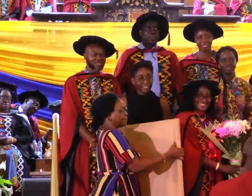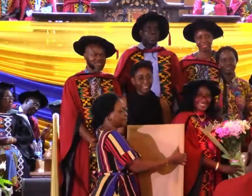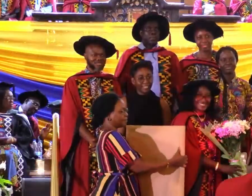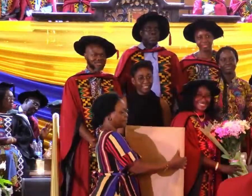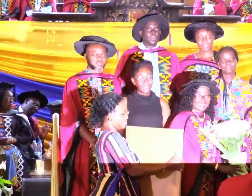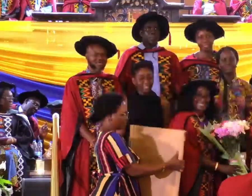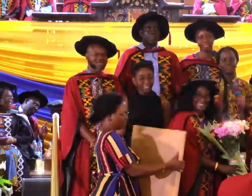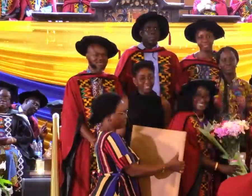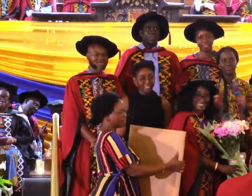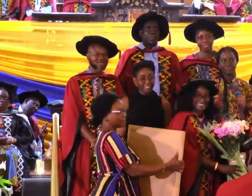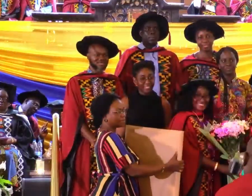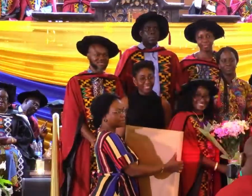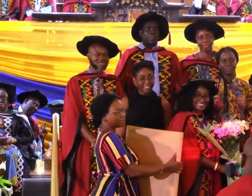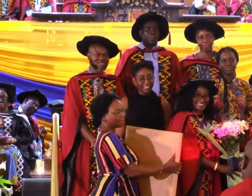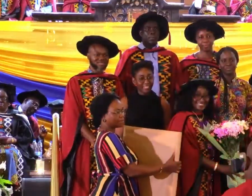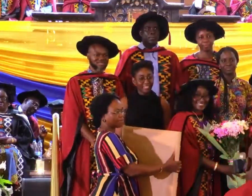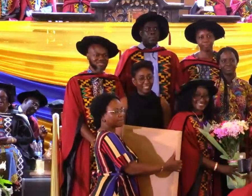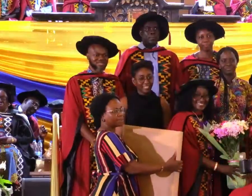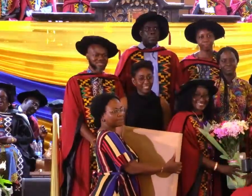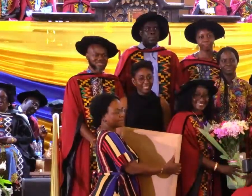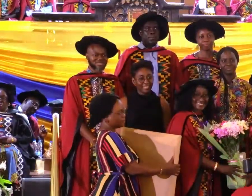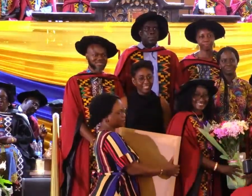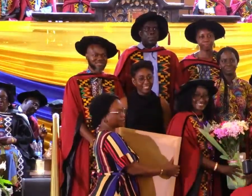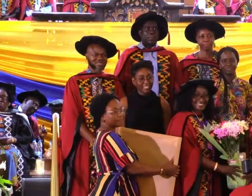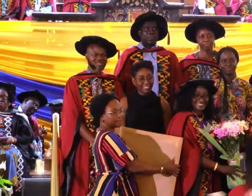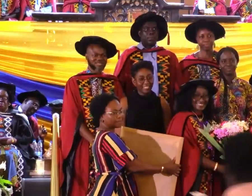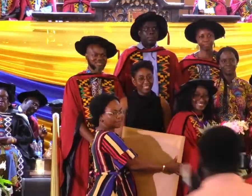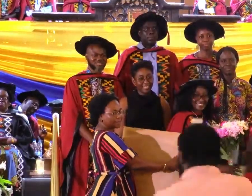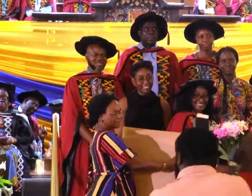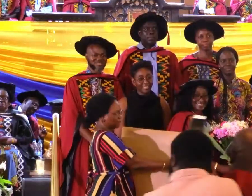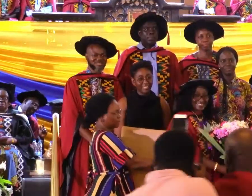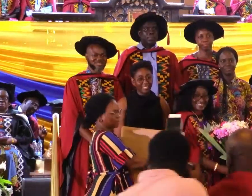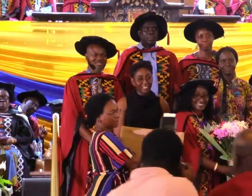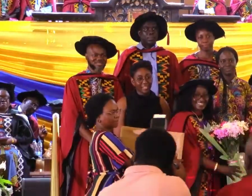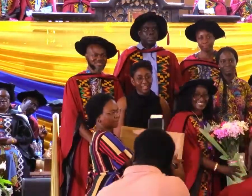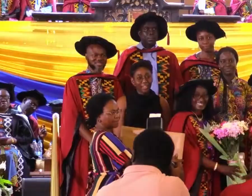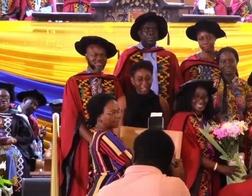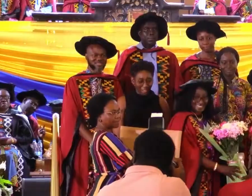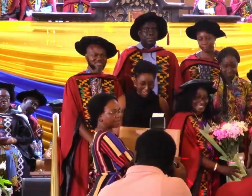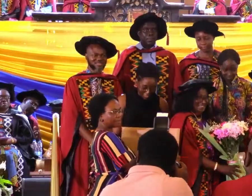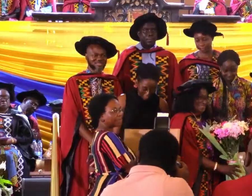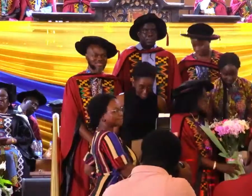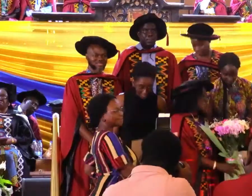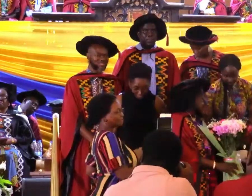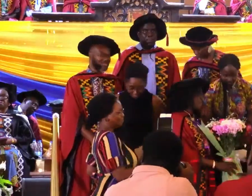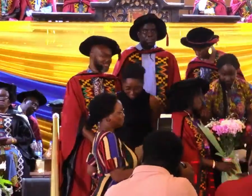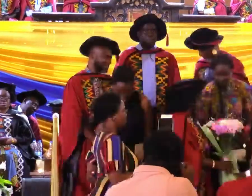South Legon Area Fellowship. Please get ready to make your presentation.